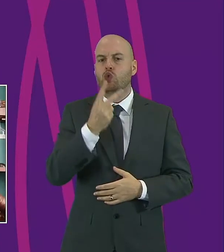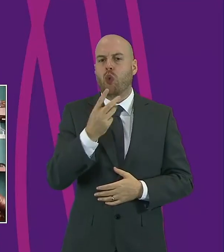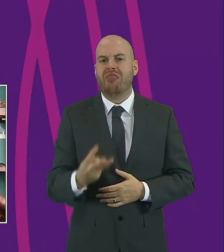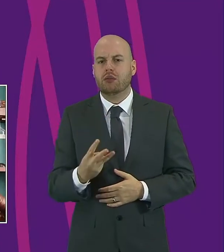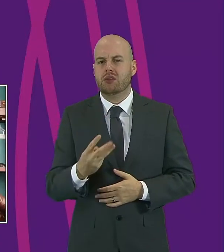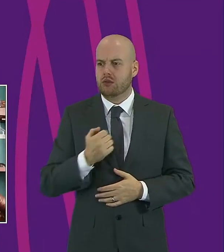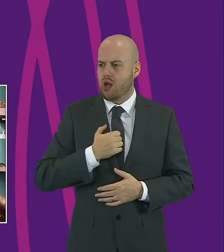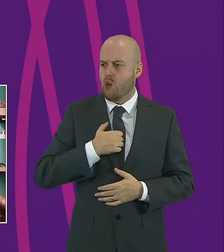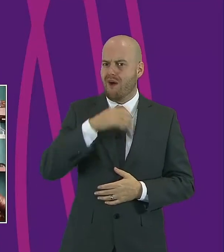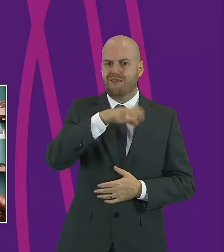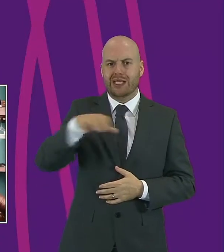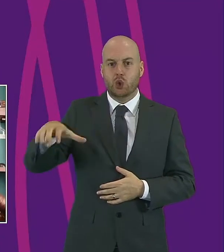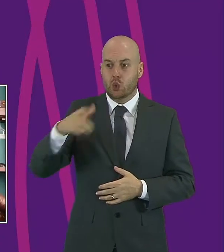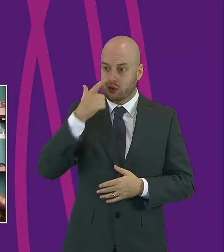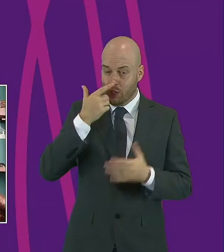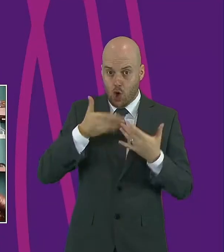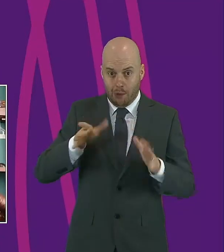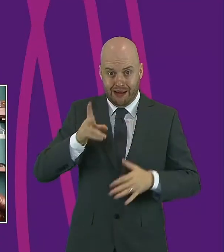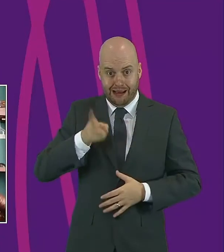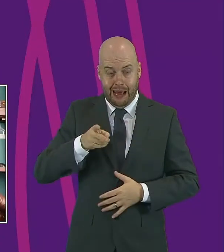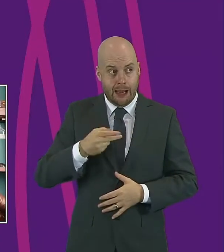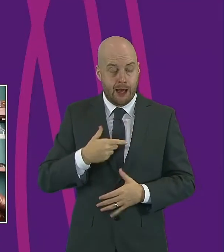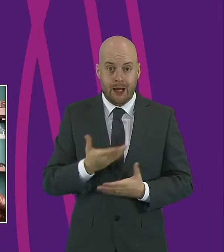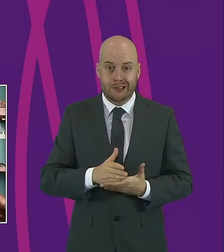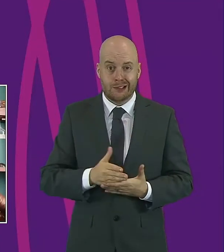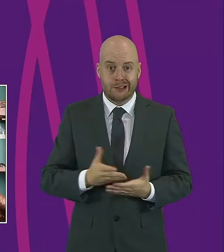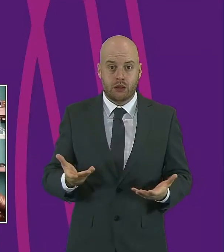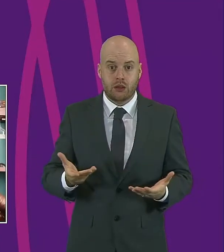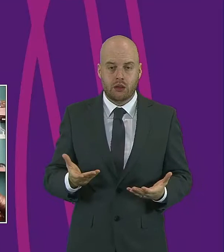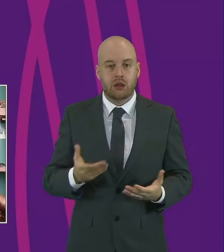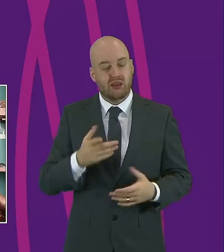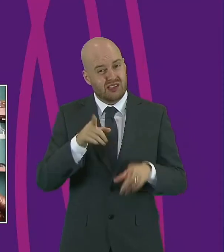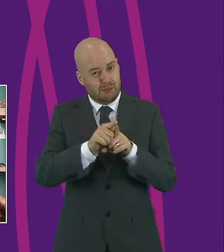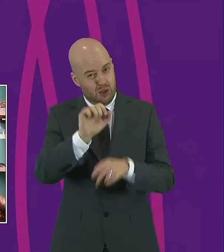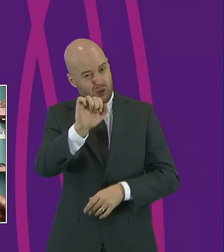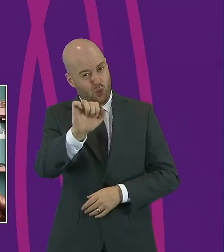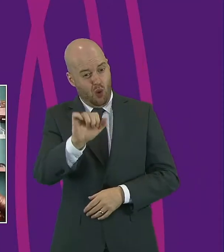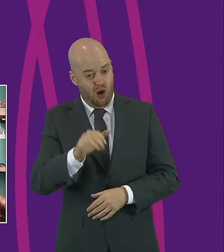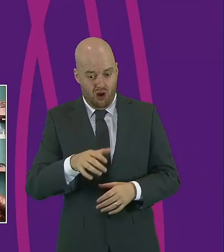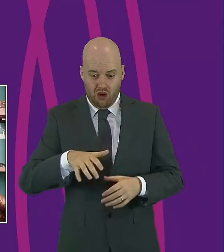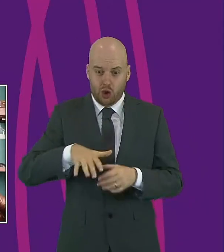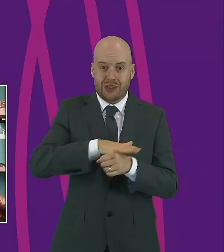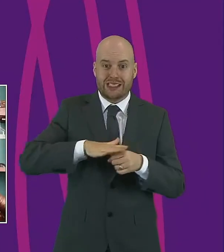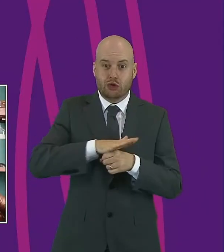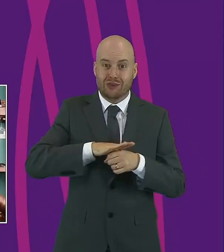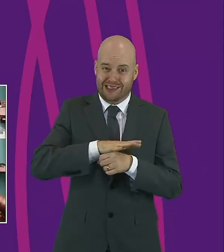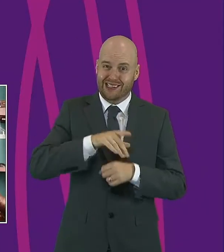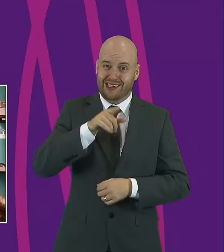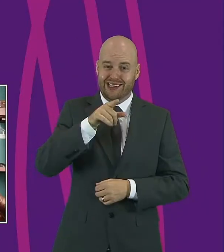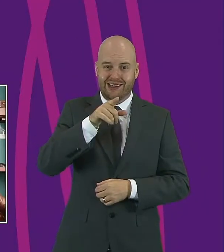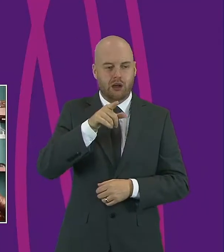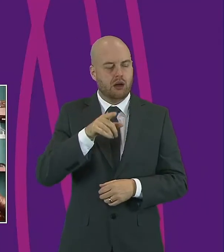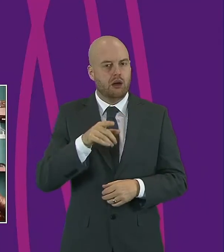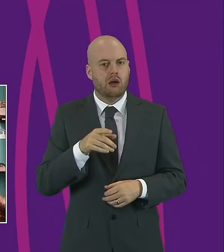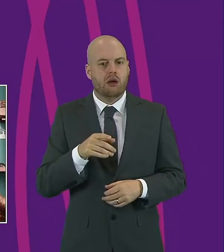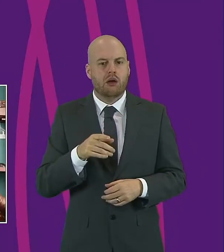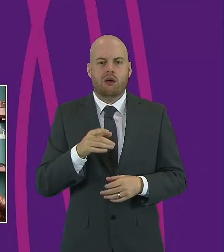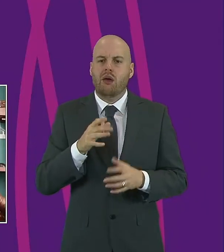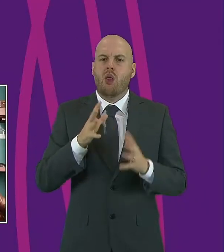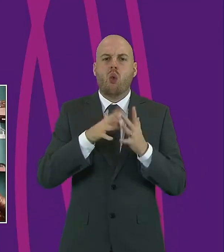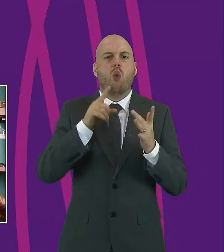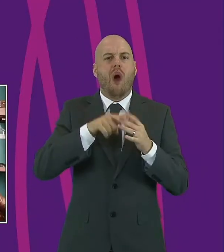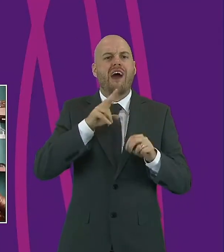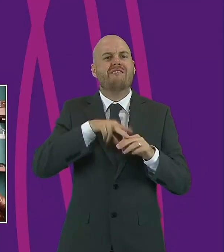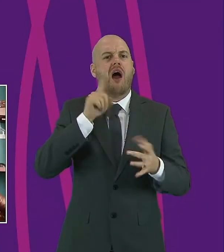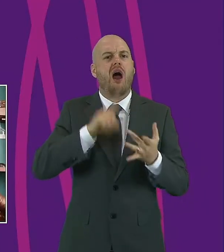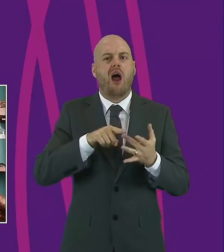seen people outside closed libraries in her own constituency. They're turning up there because the Wi-Fi is still switched on and